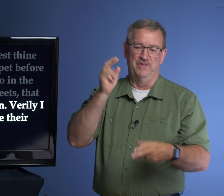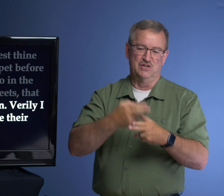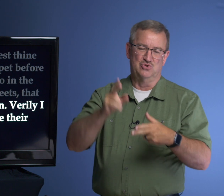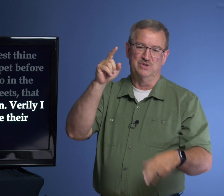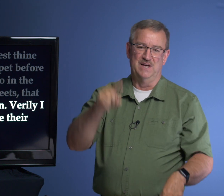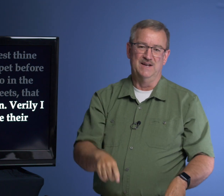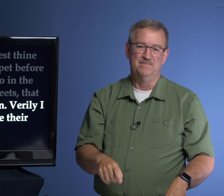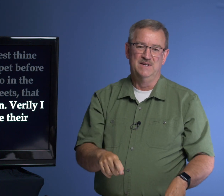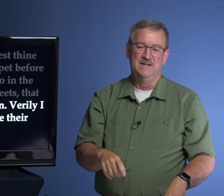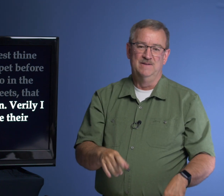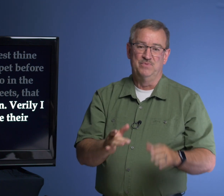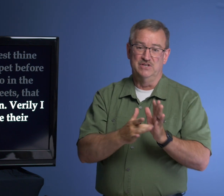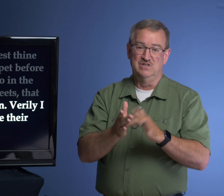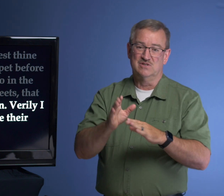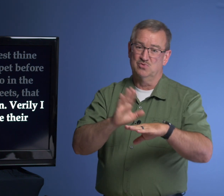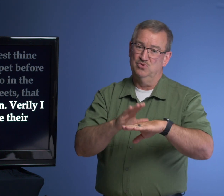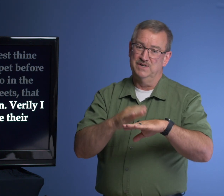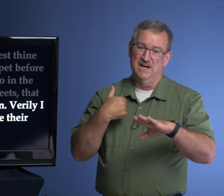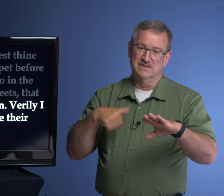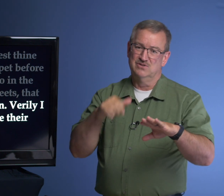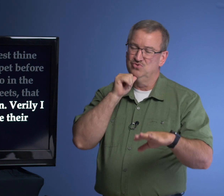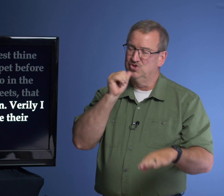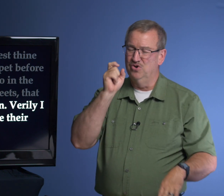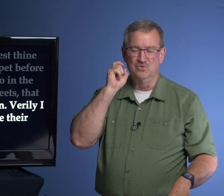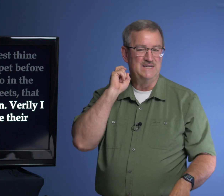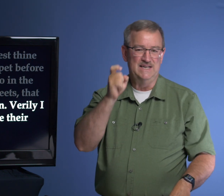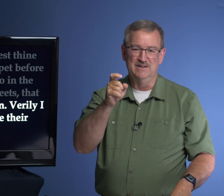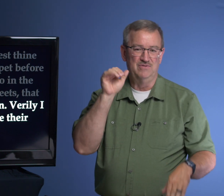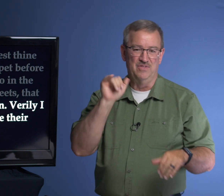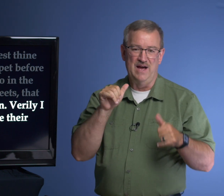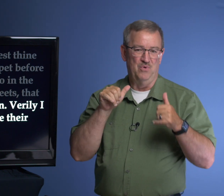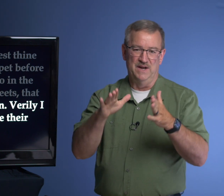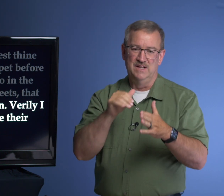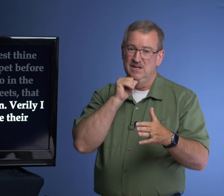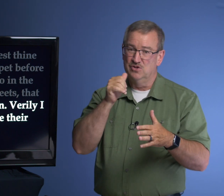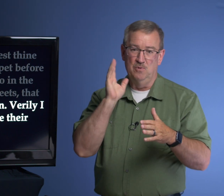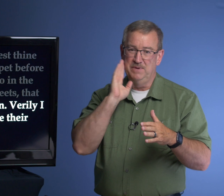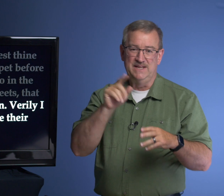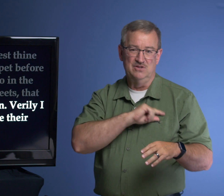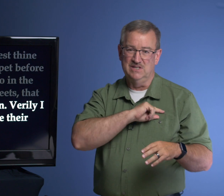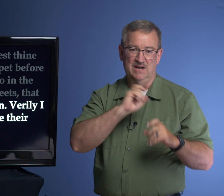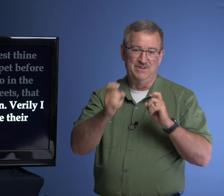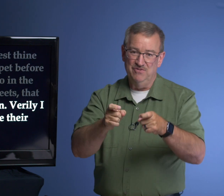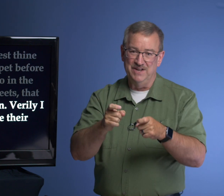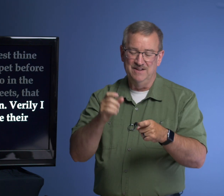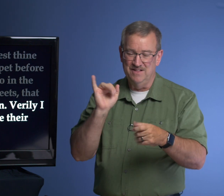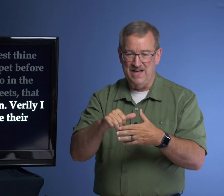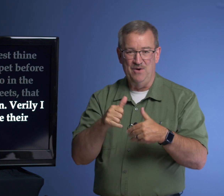that short time. And Jesus warned us, don't give that way. Don't be guilty of giving that